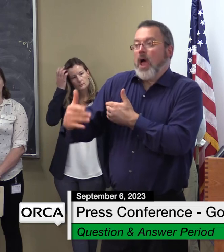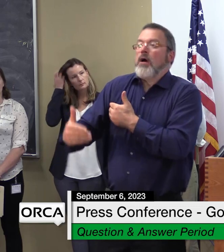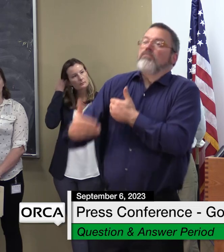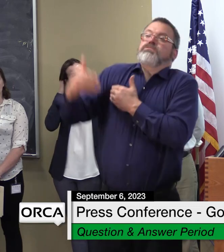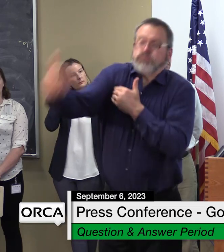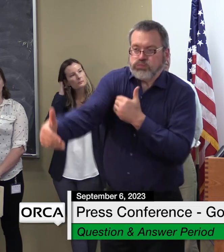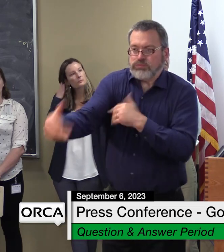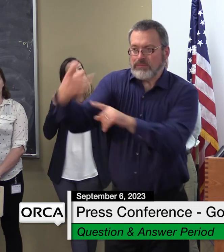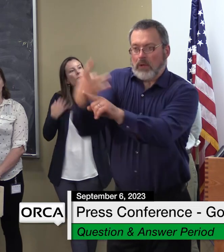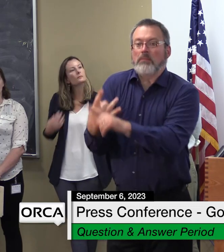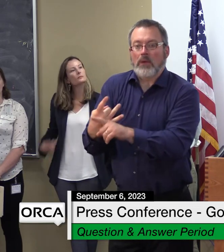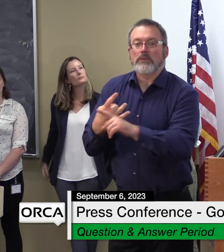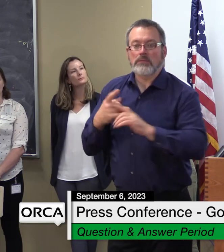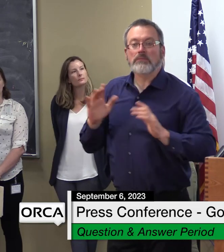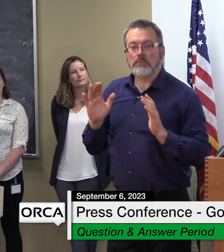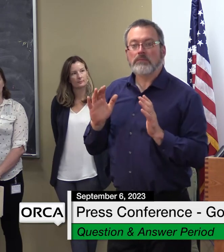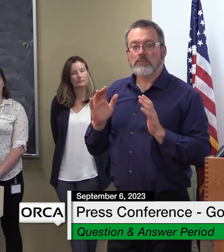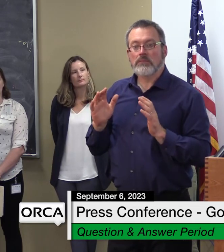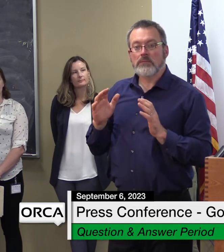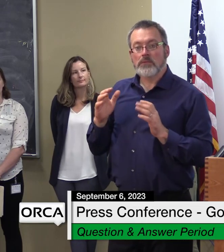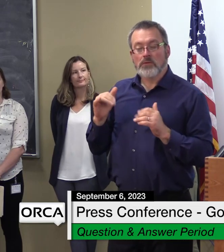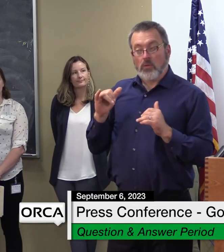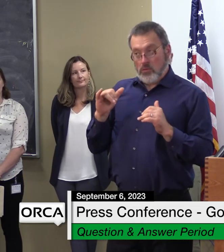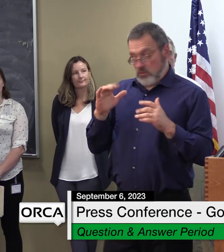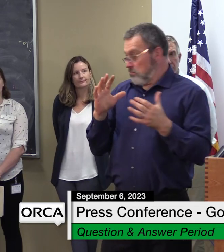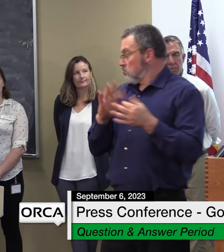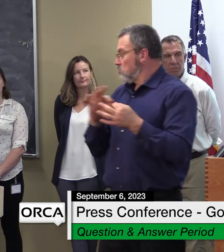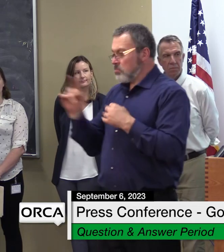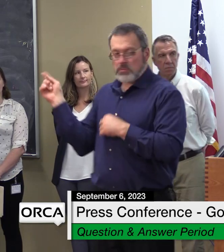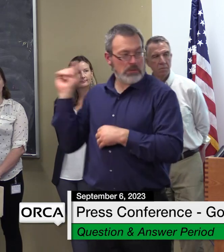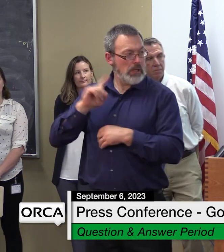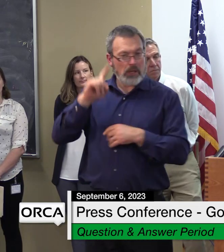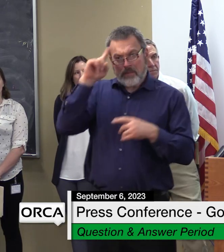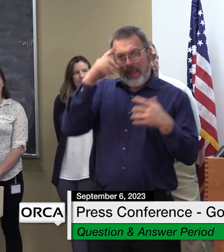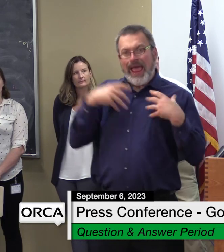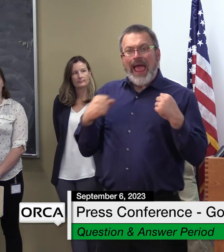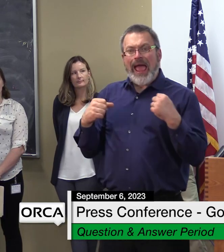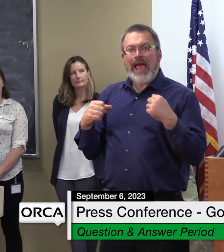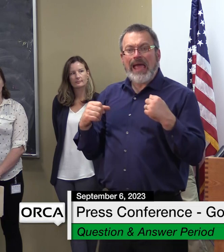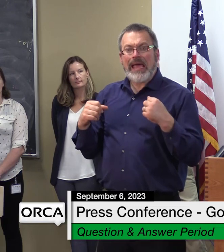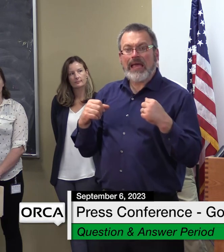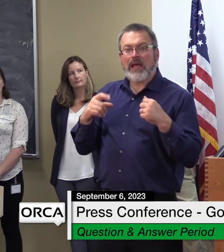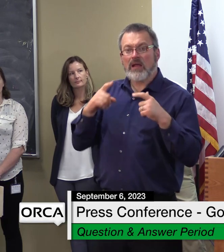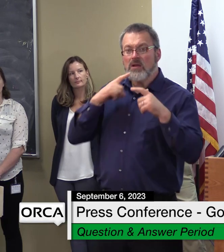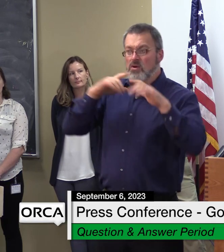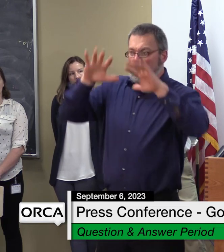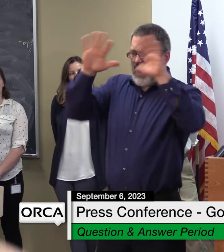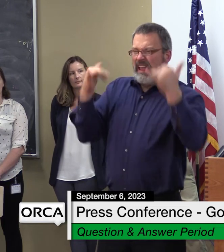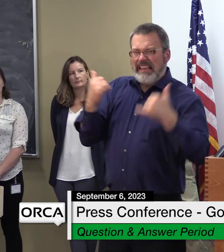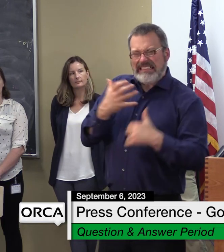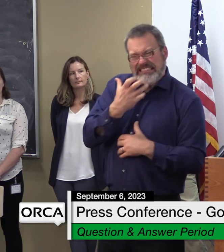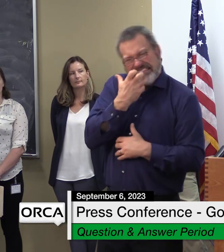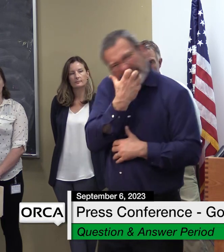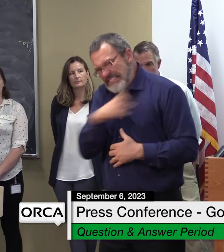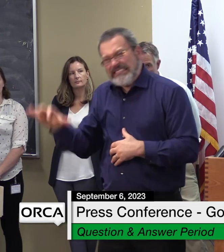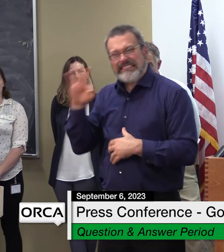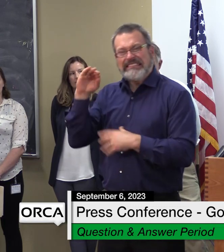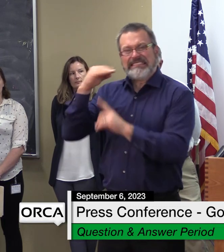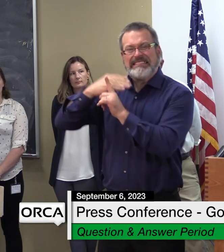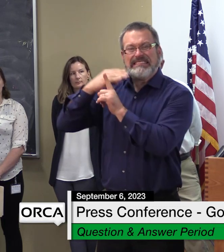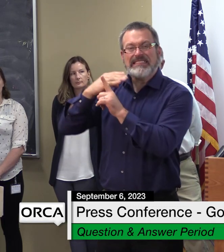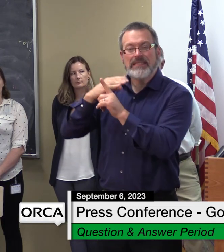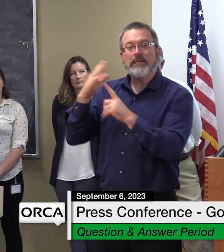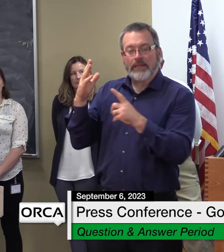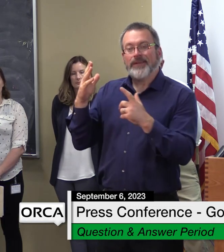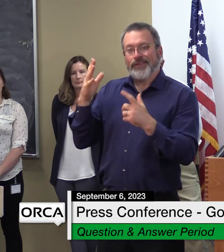the farmers are really enjoying the weather. I know a lot of people, it's really hot and muggy out there, but a lot of work's being done right now. And one of the